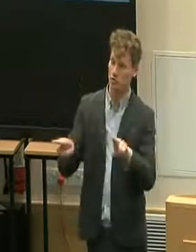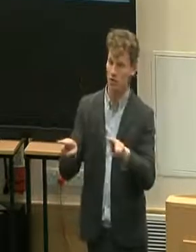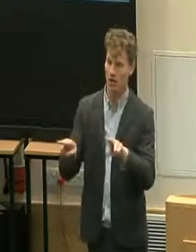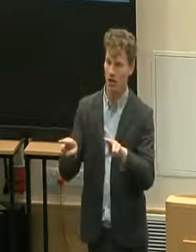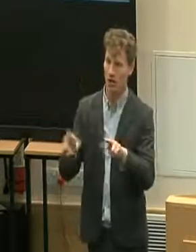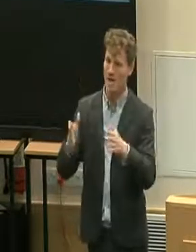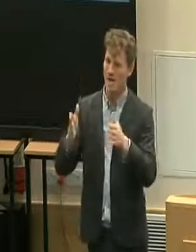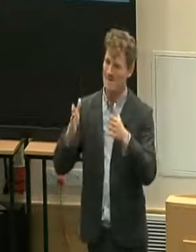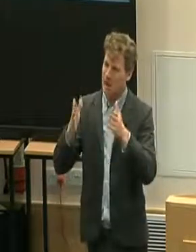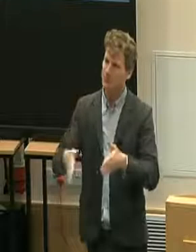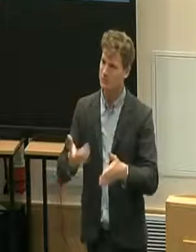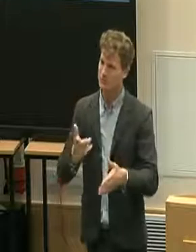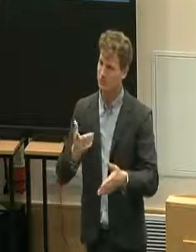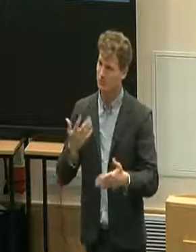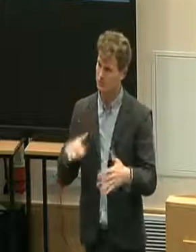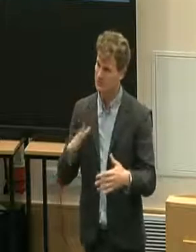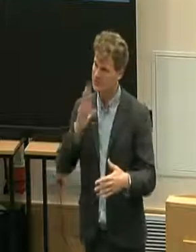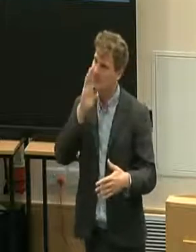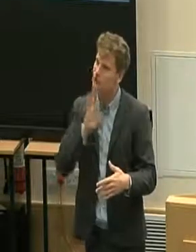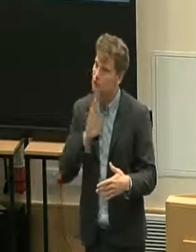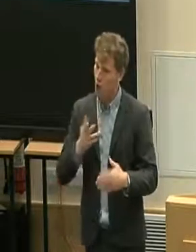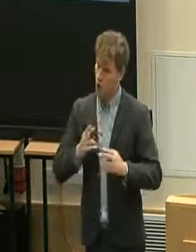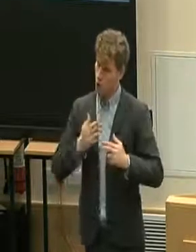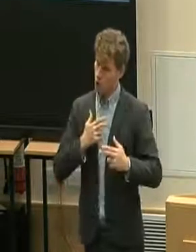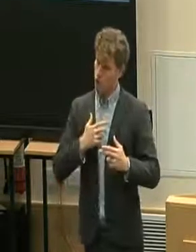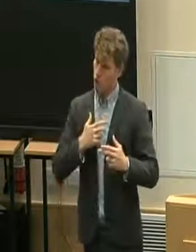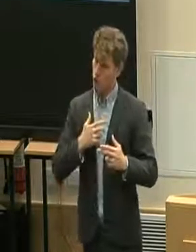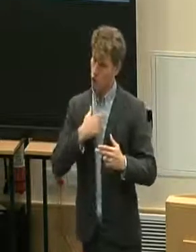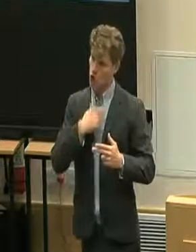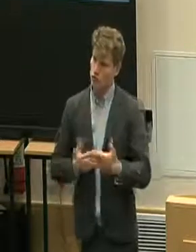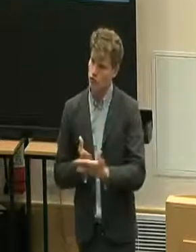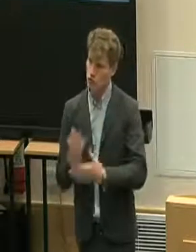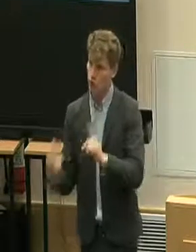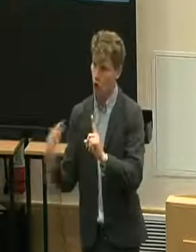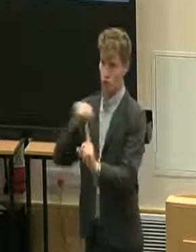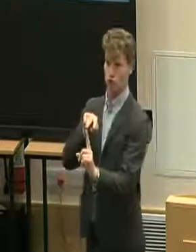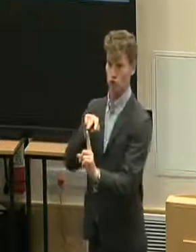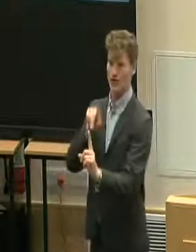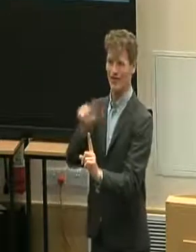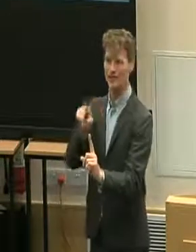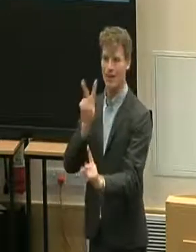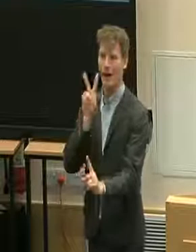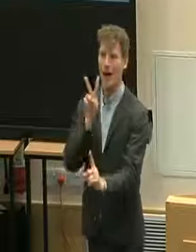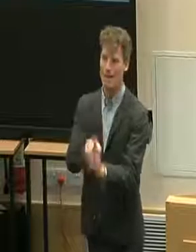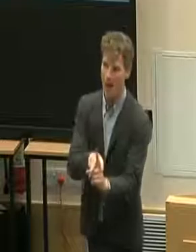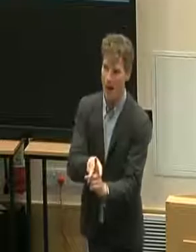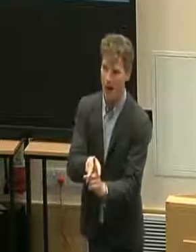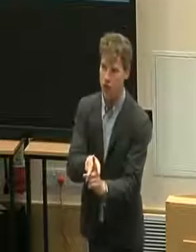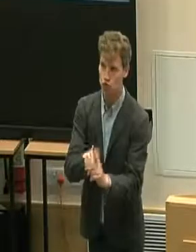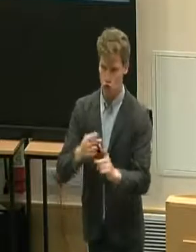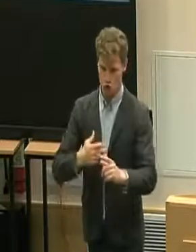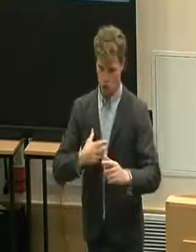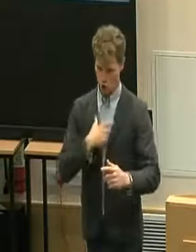rights approach, and a human rights approach applies to human beings to core,